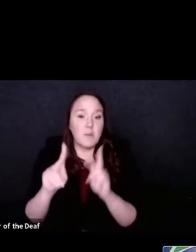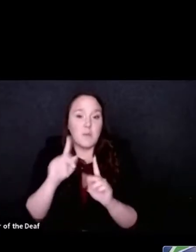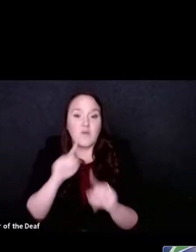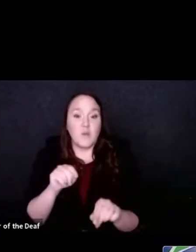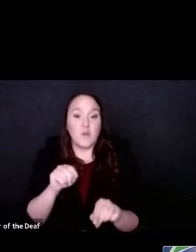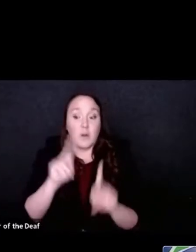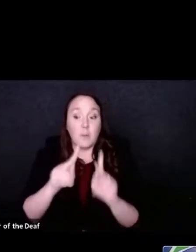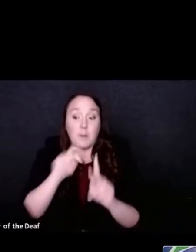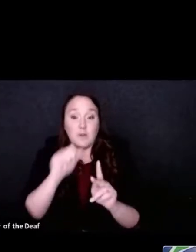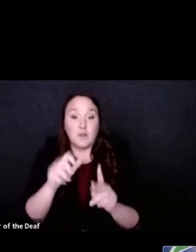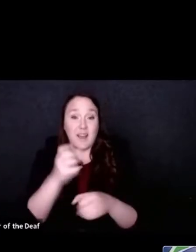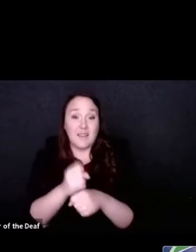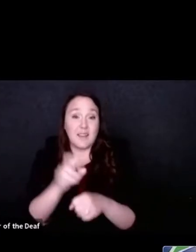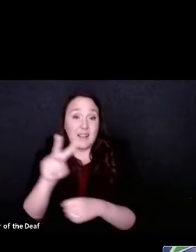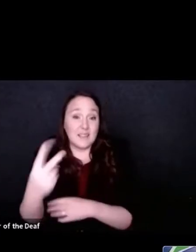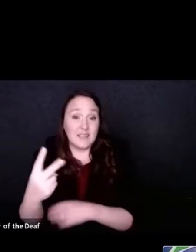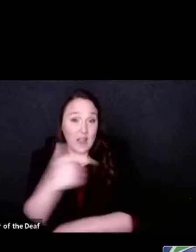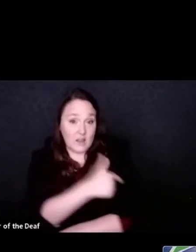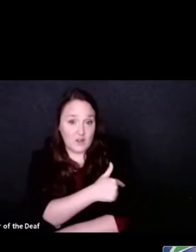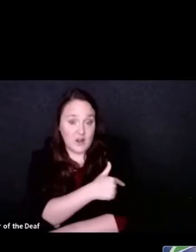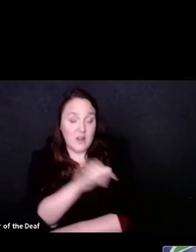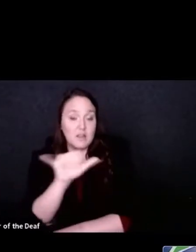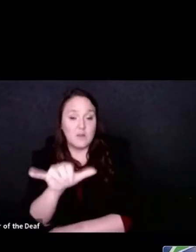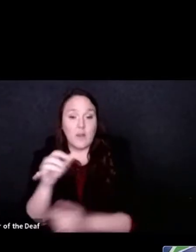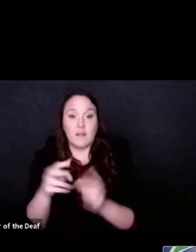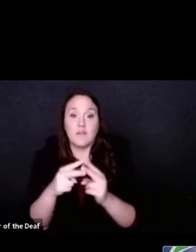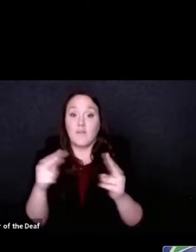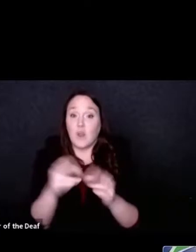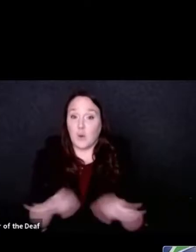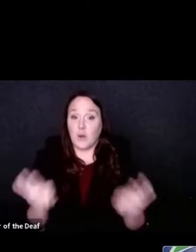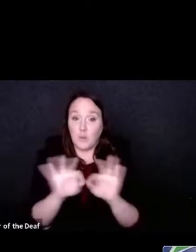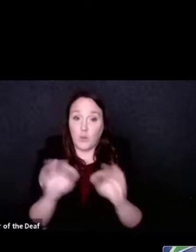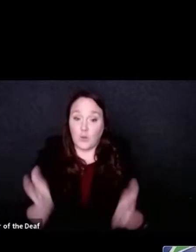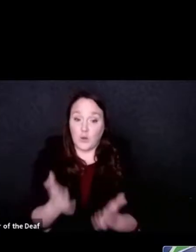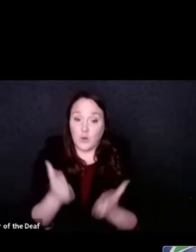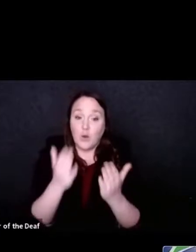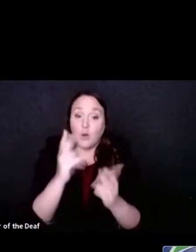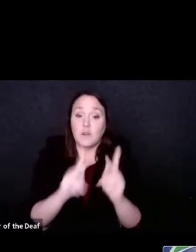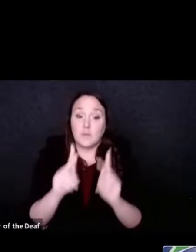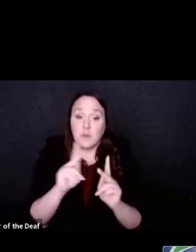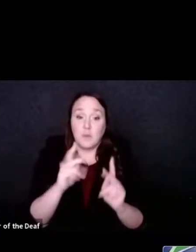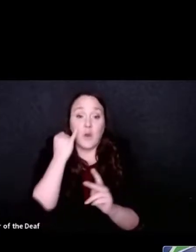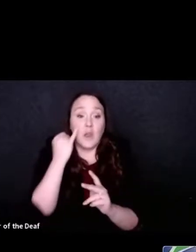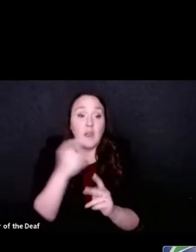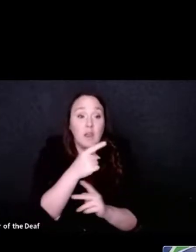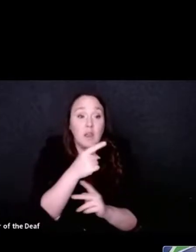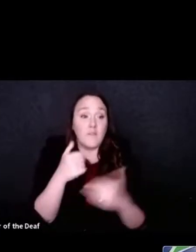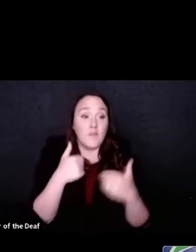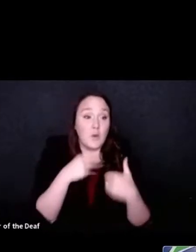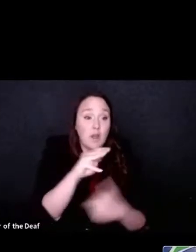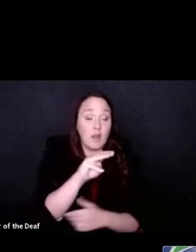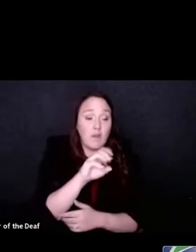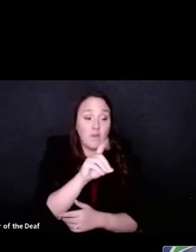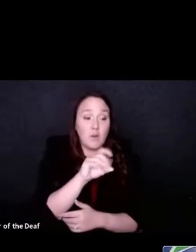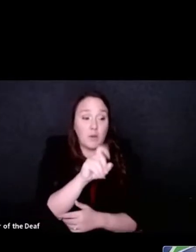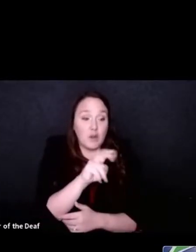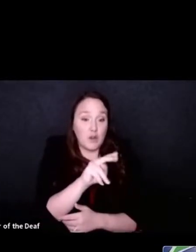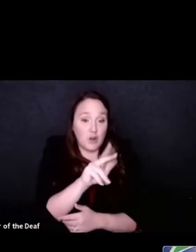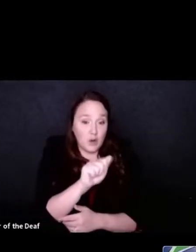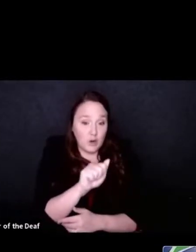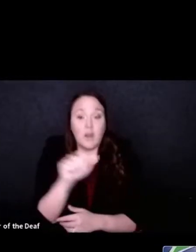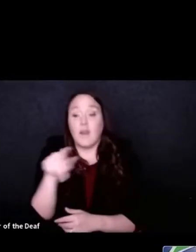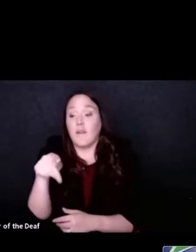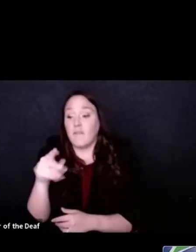aren't doing that. And so it is very important. And we do want to encourage people to please follow up if you did get a Moderna or Pfizer with those second